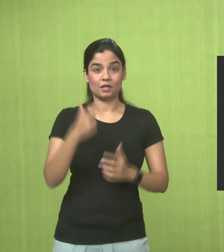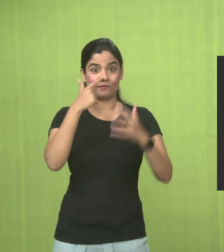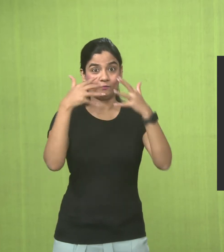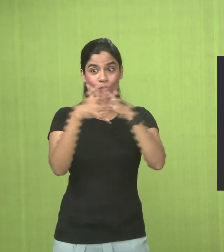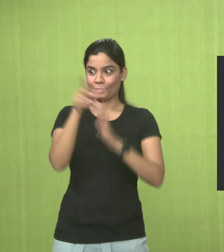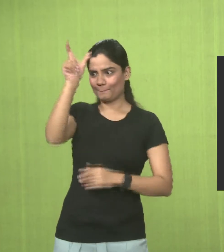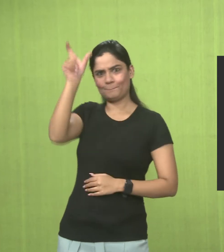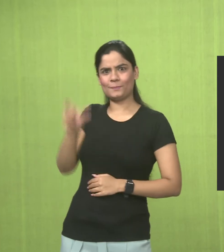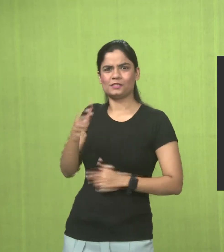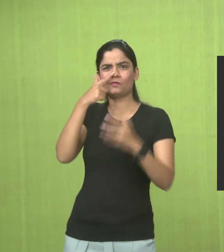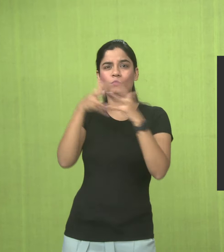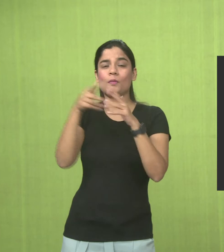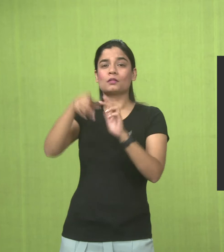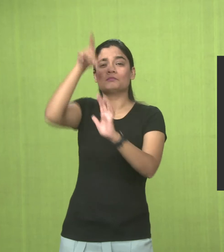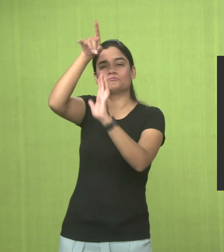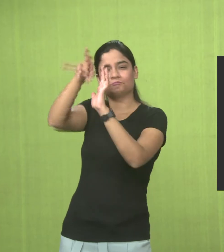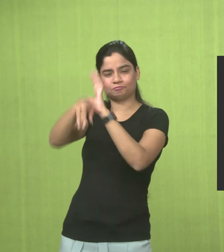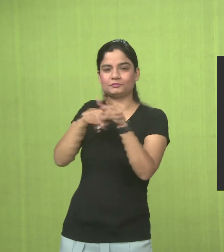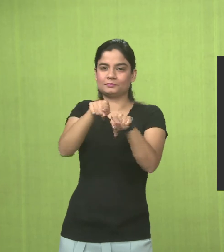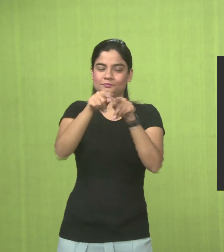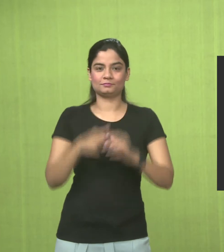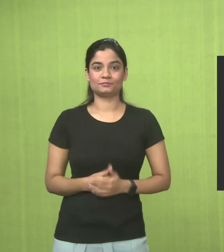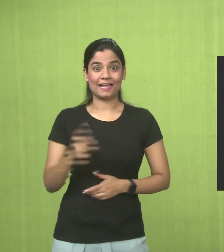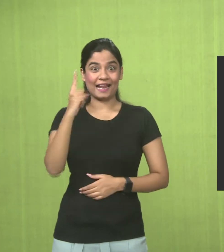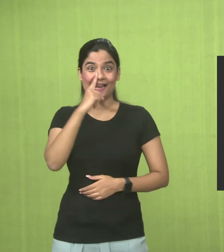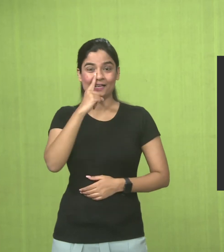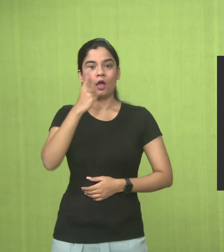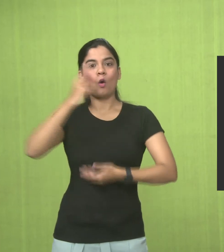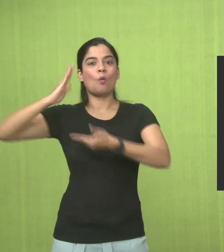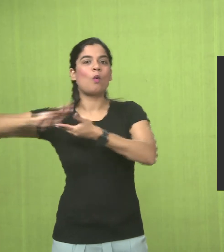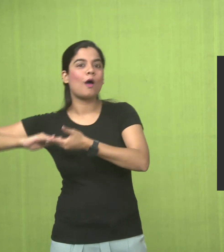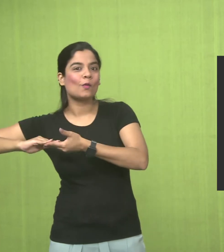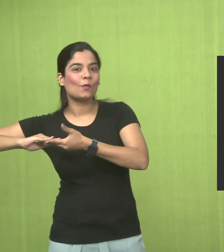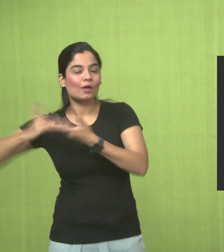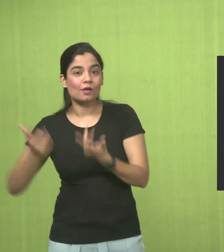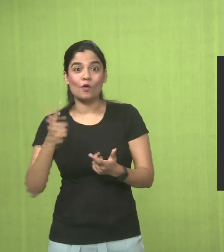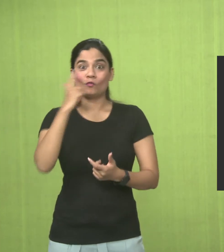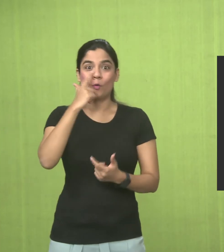home. The women in the house, for example, a wife,